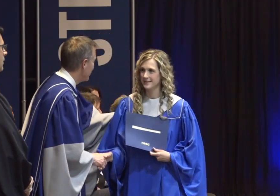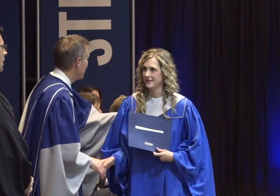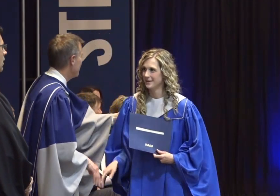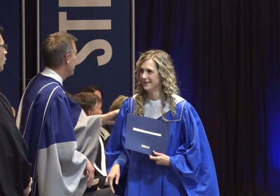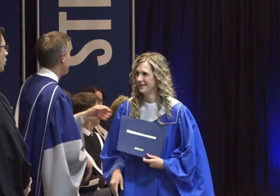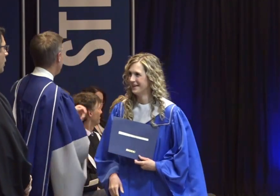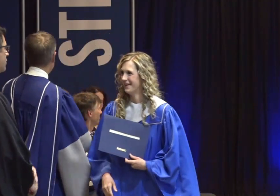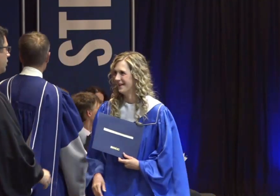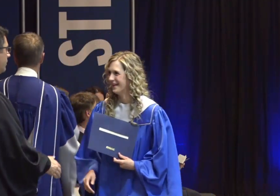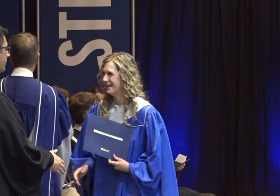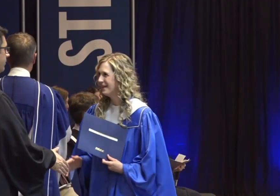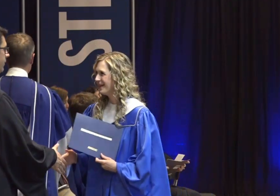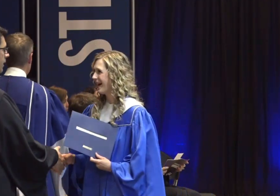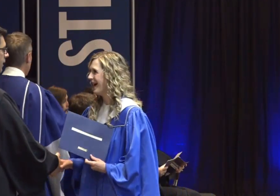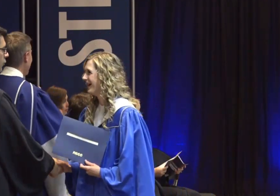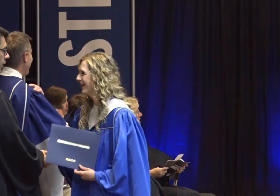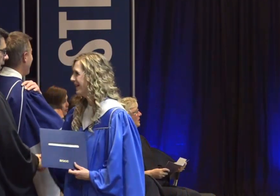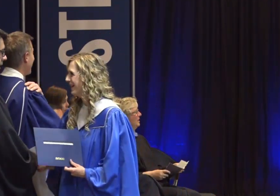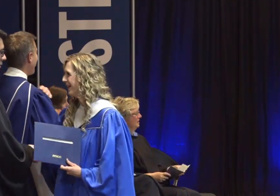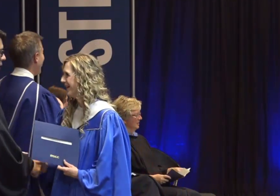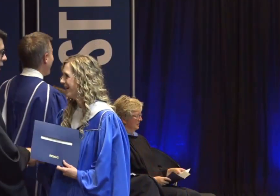Candace Oikel.